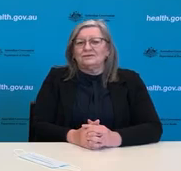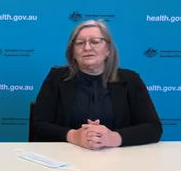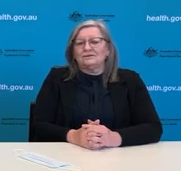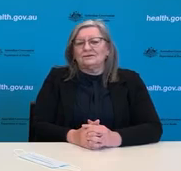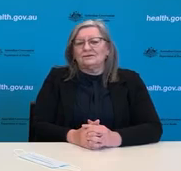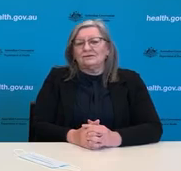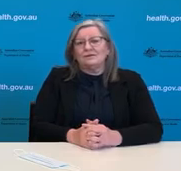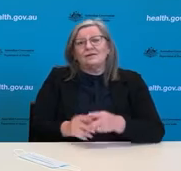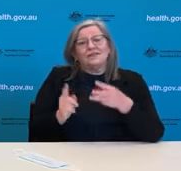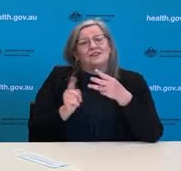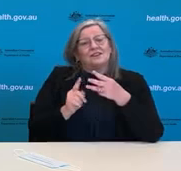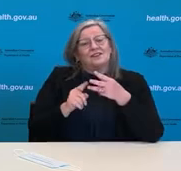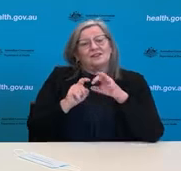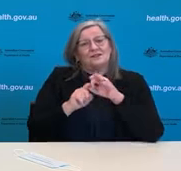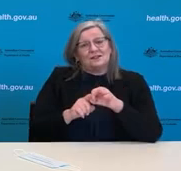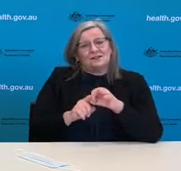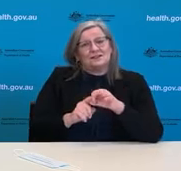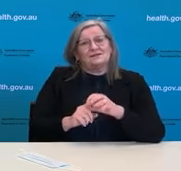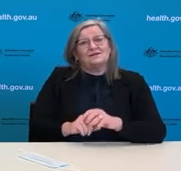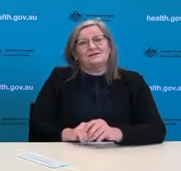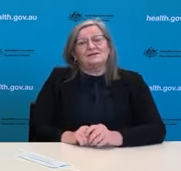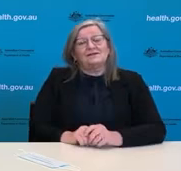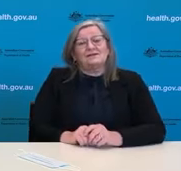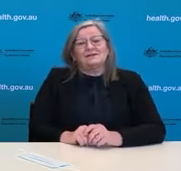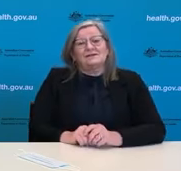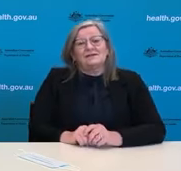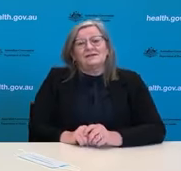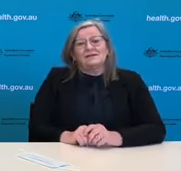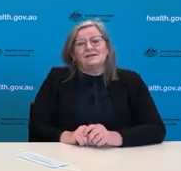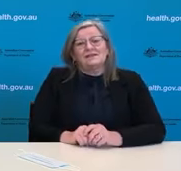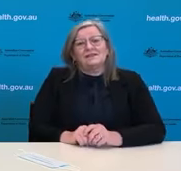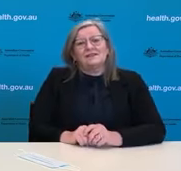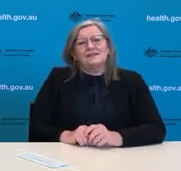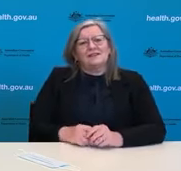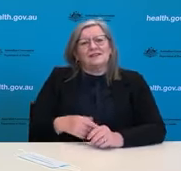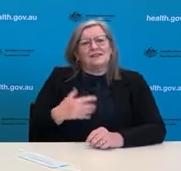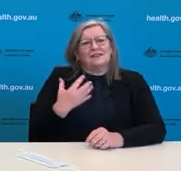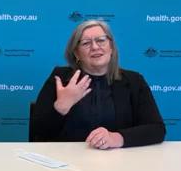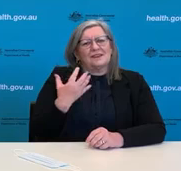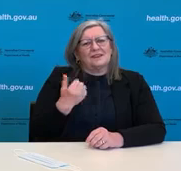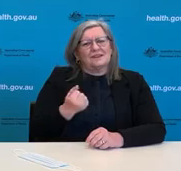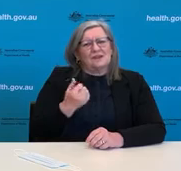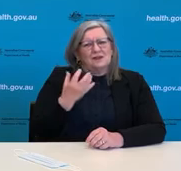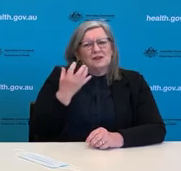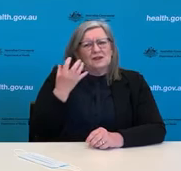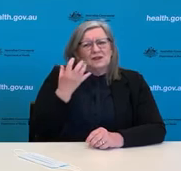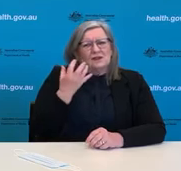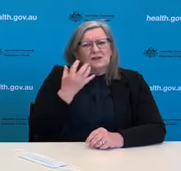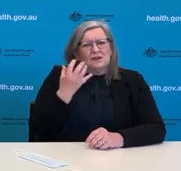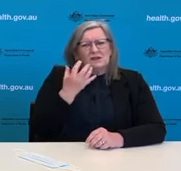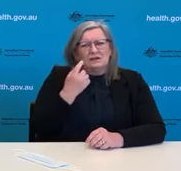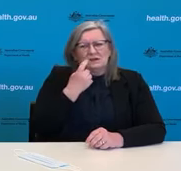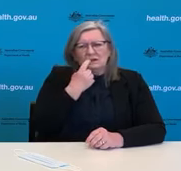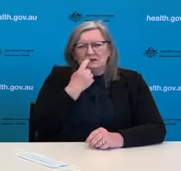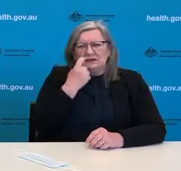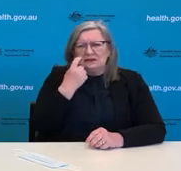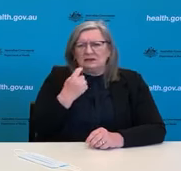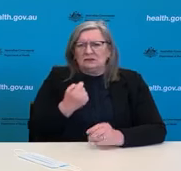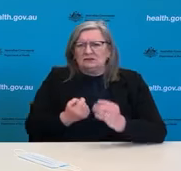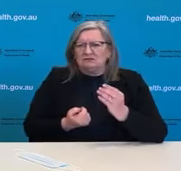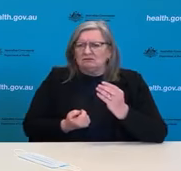The third question is, are there more serious side effects that I should be aware